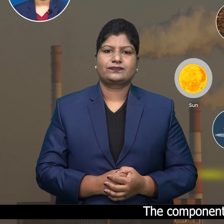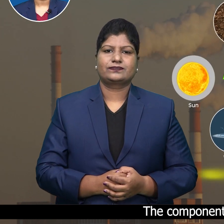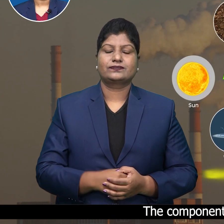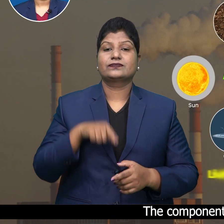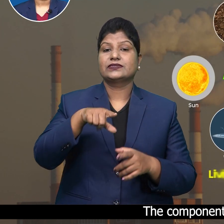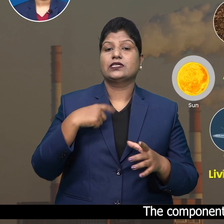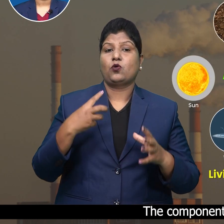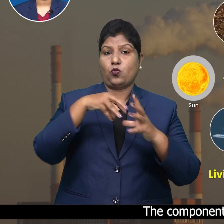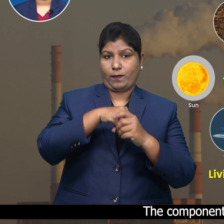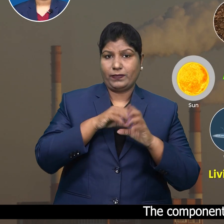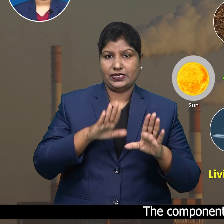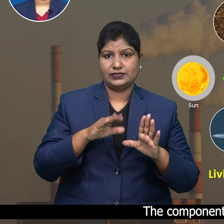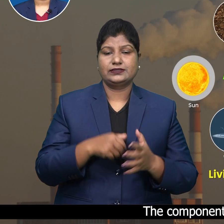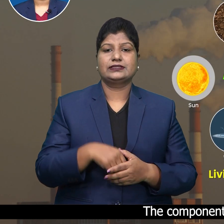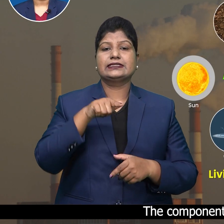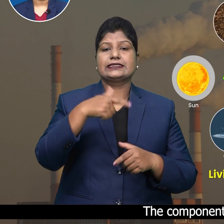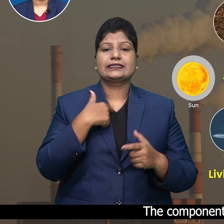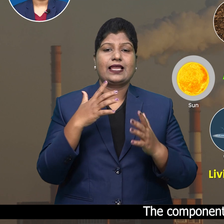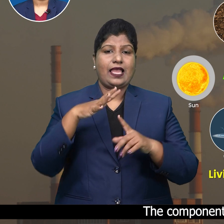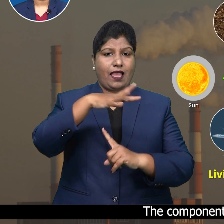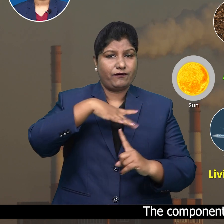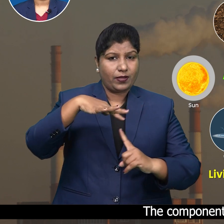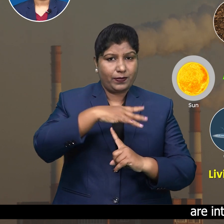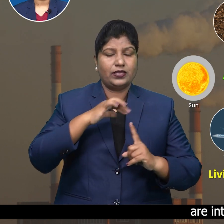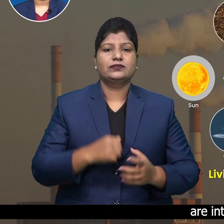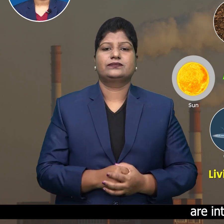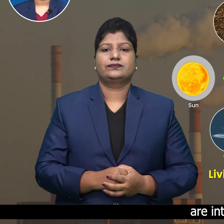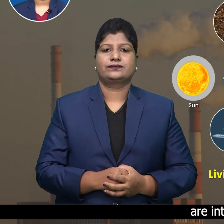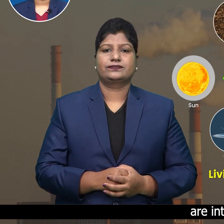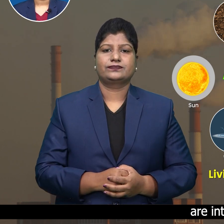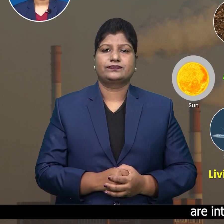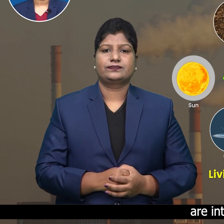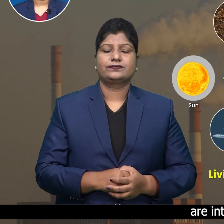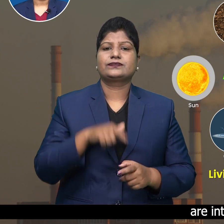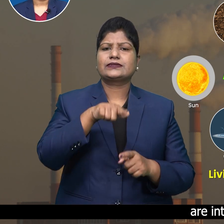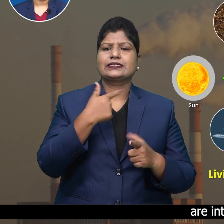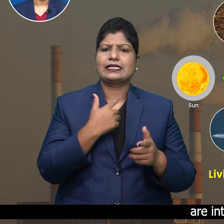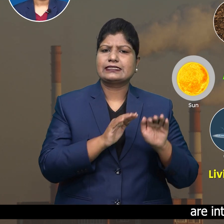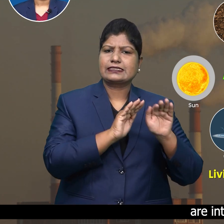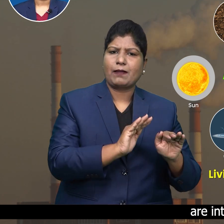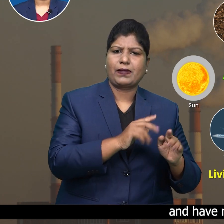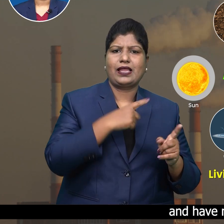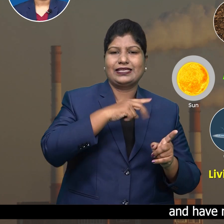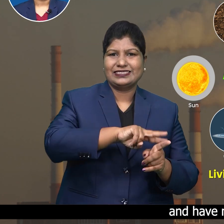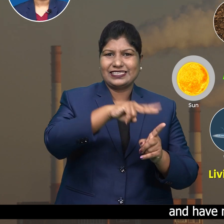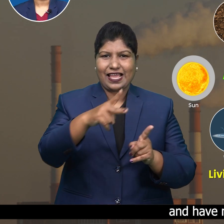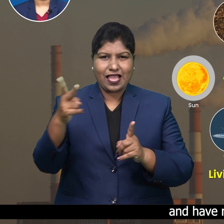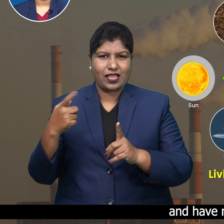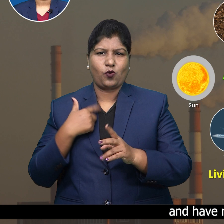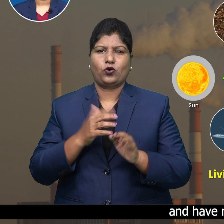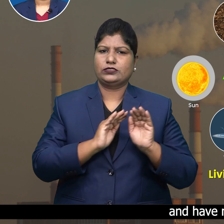The components in the environment are interdependent and